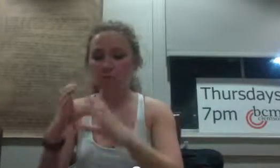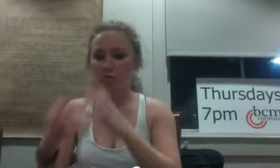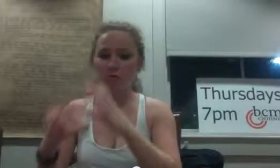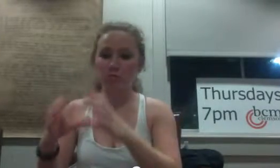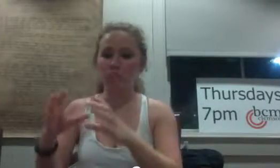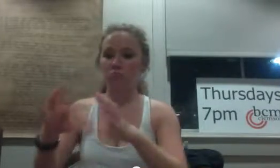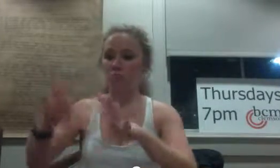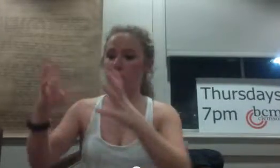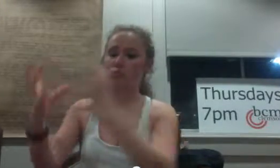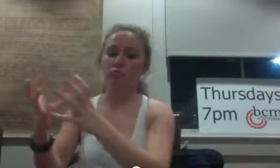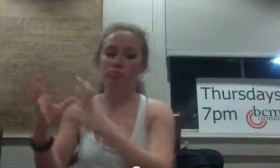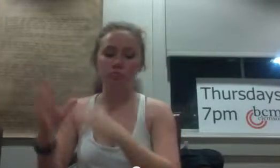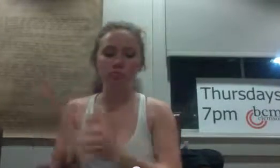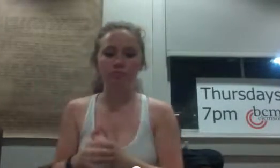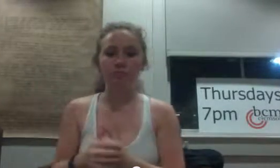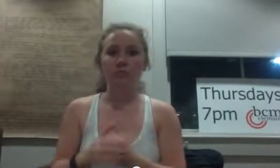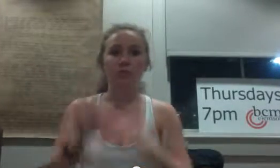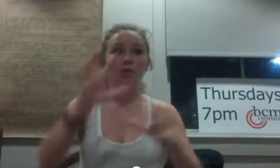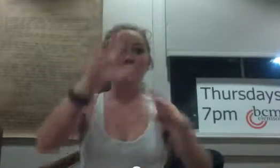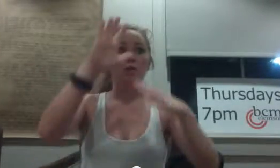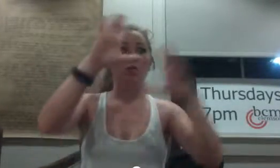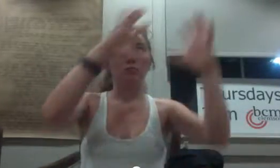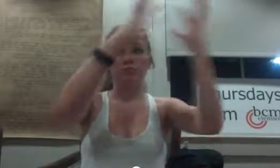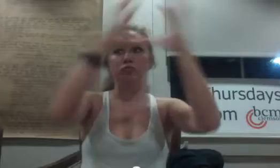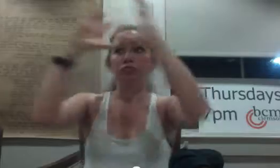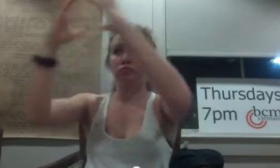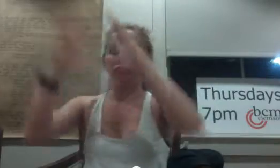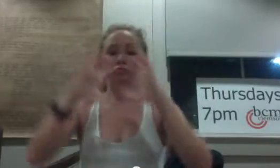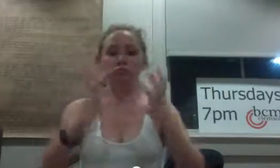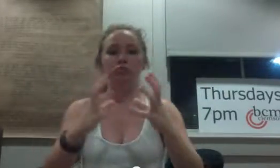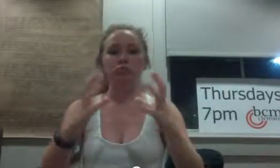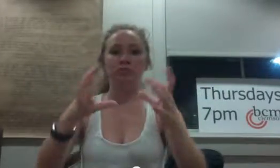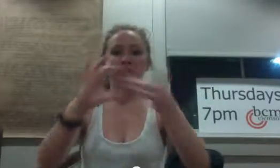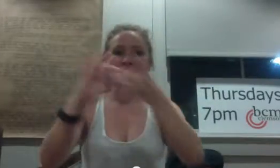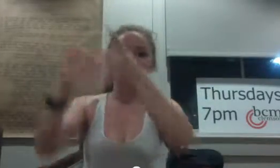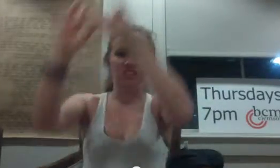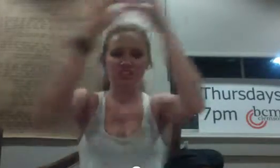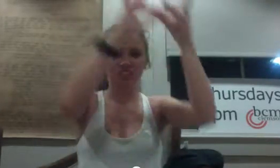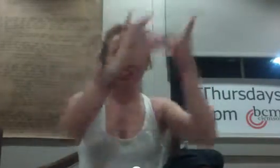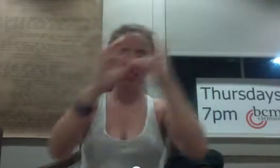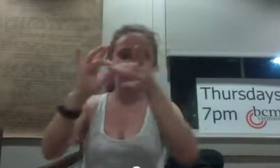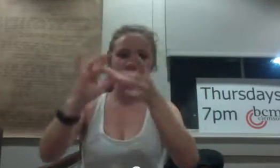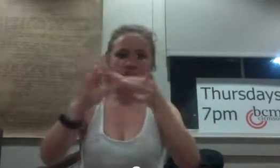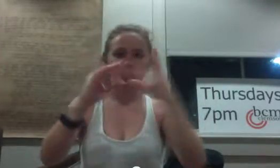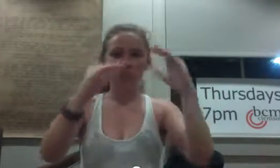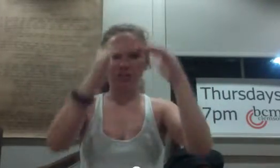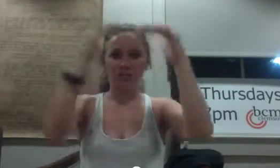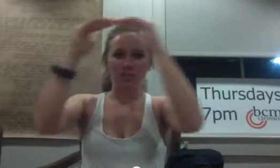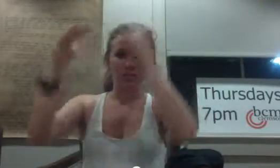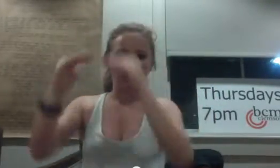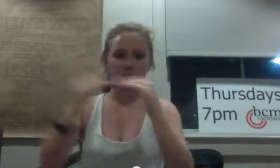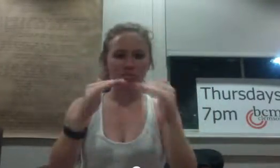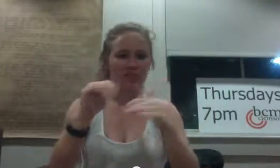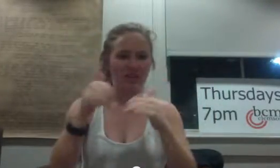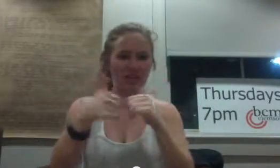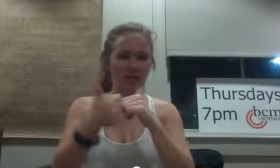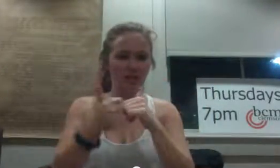help understand the meaning of the Constitution. So all of these branches are connected and